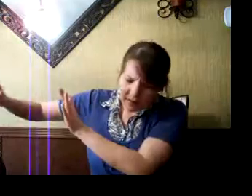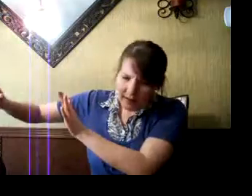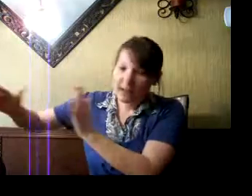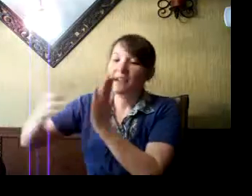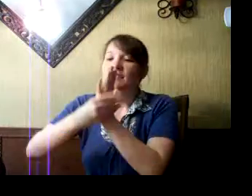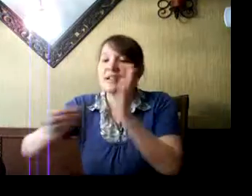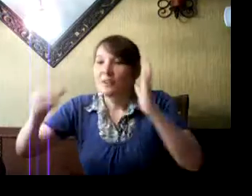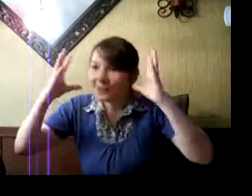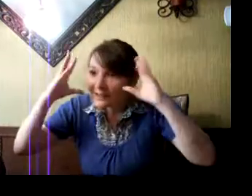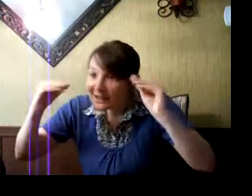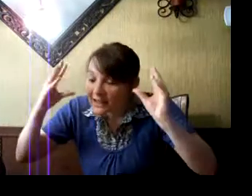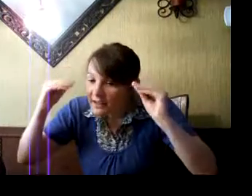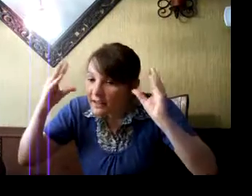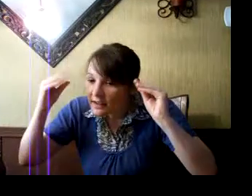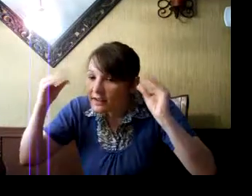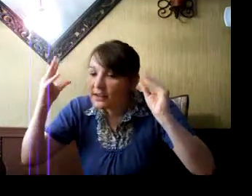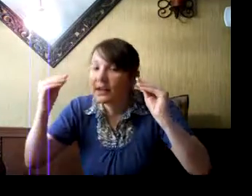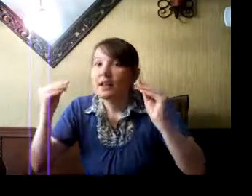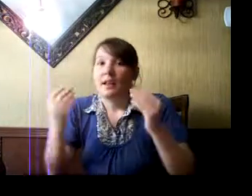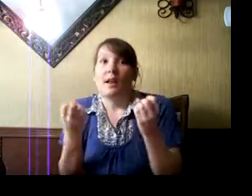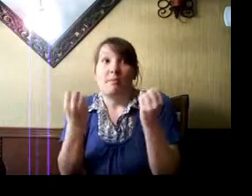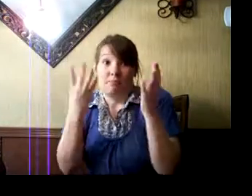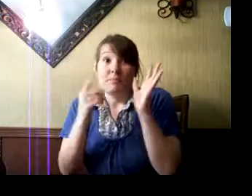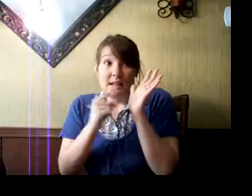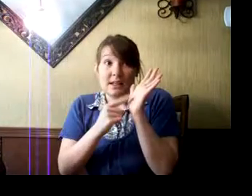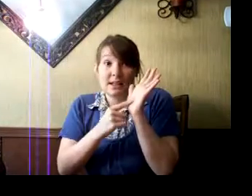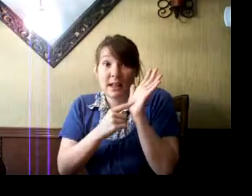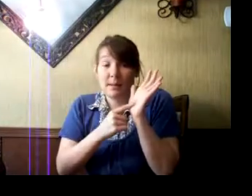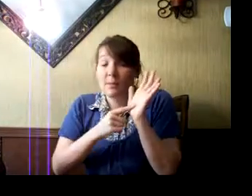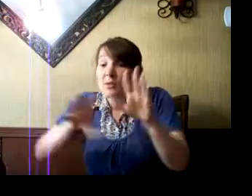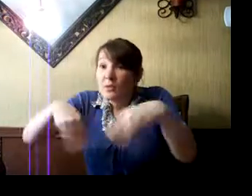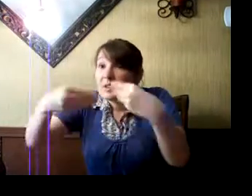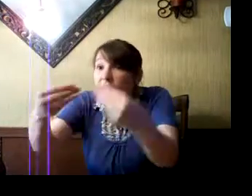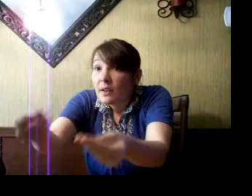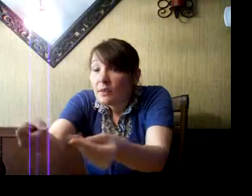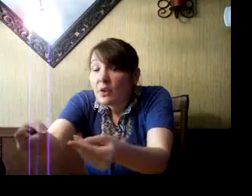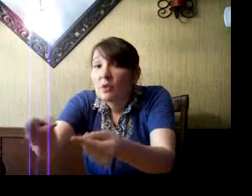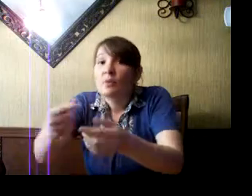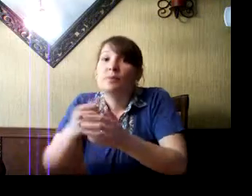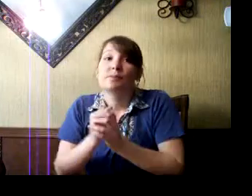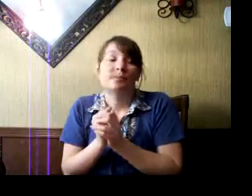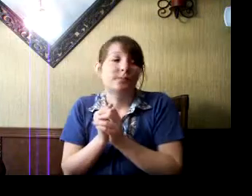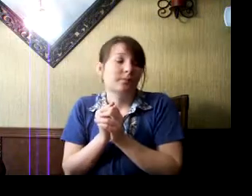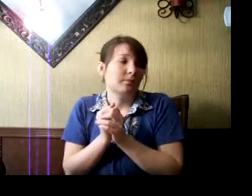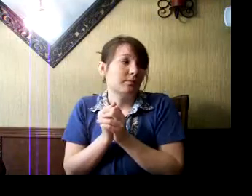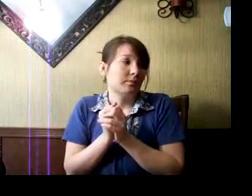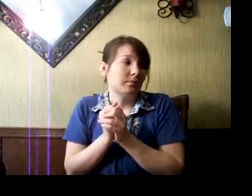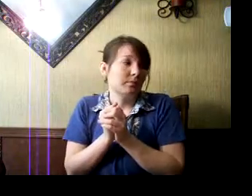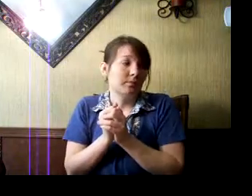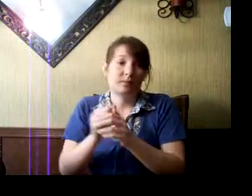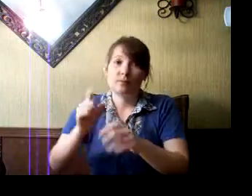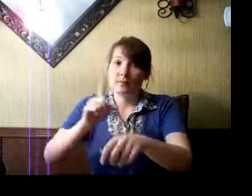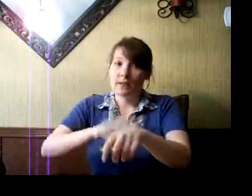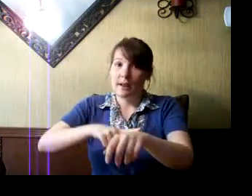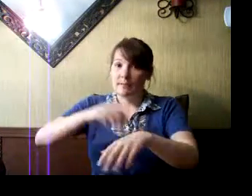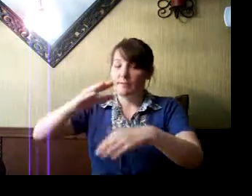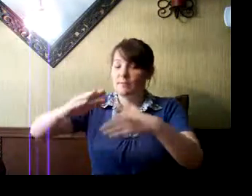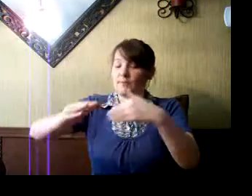many examples of how those skills would be used in social studies. And then as we move through the quarter or the